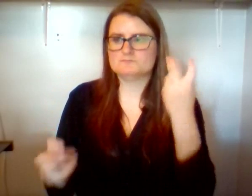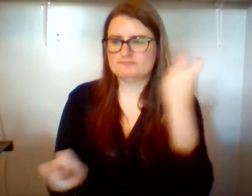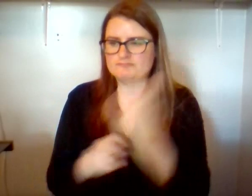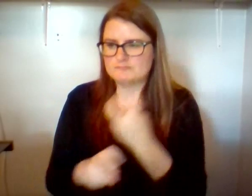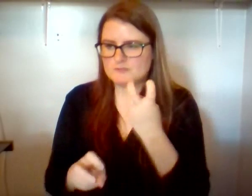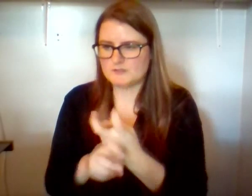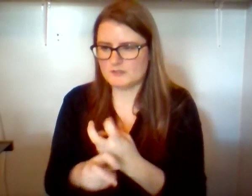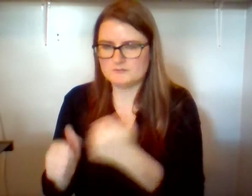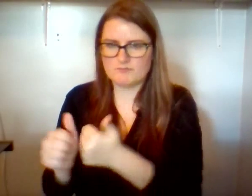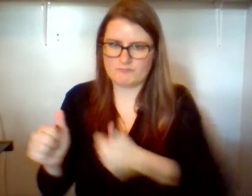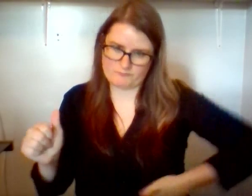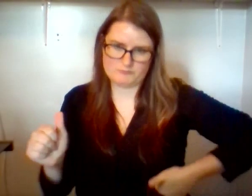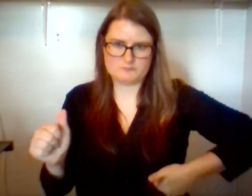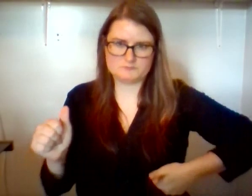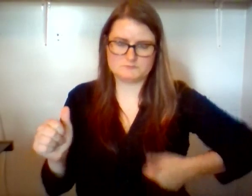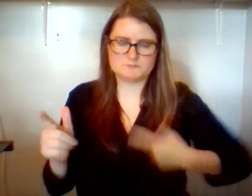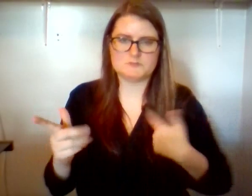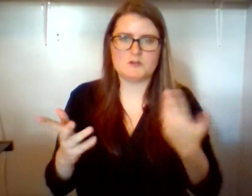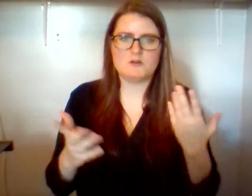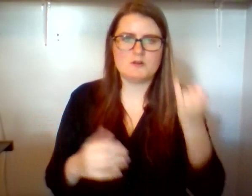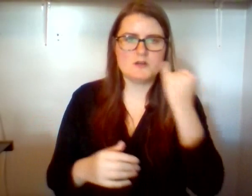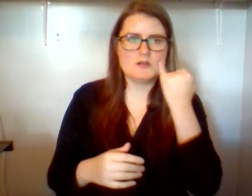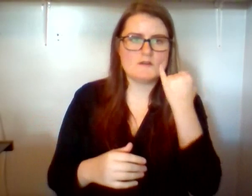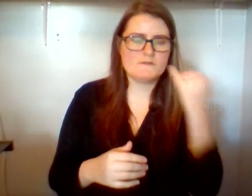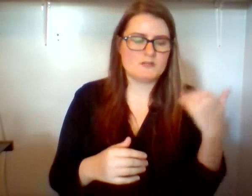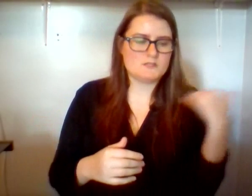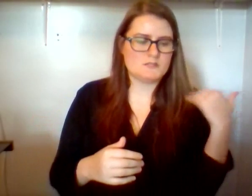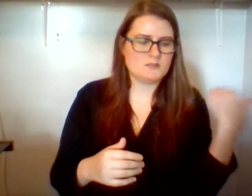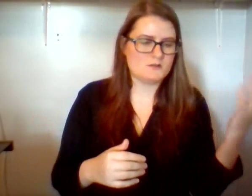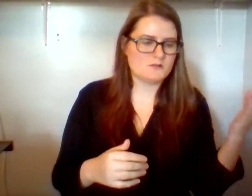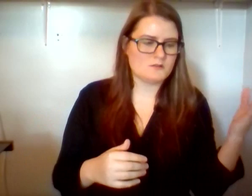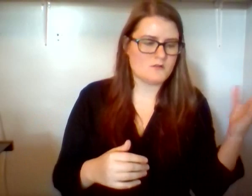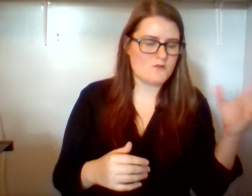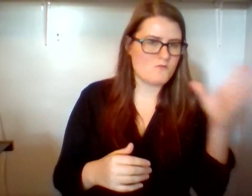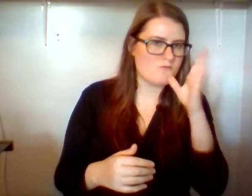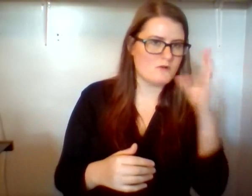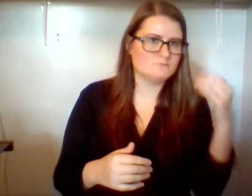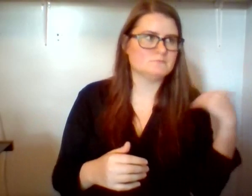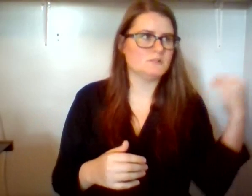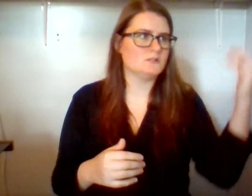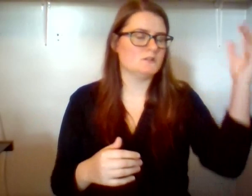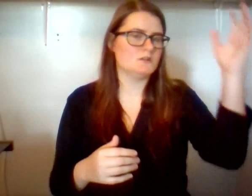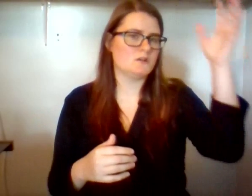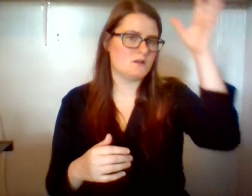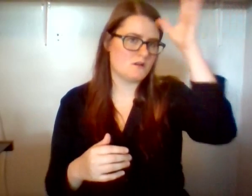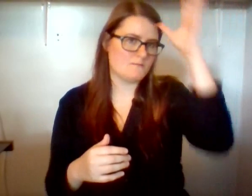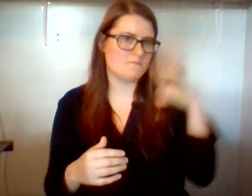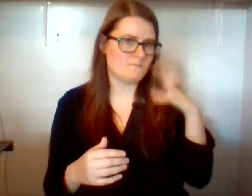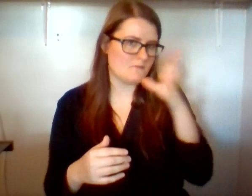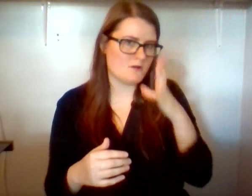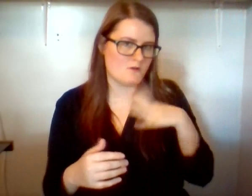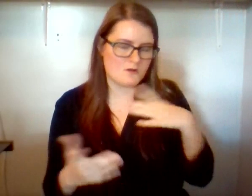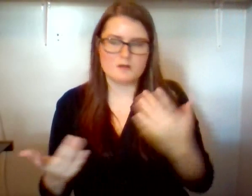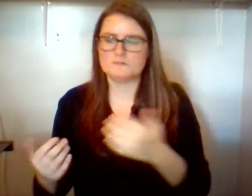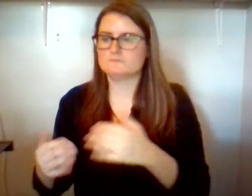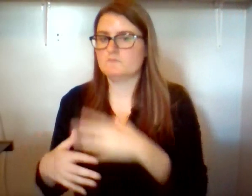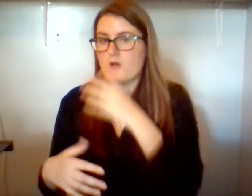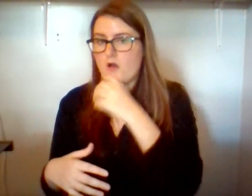young woman, or an older man and older woman for that matter, begin to hang out together, what should they do physically